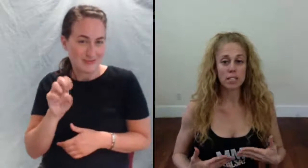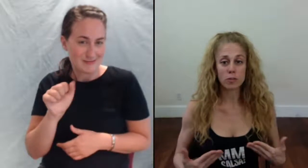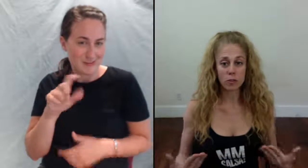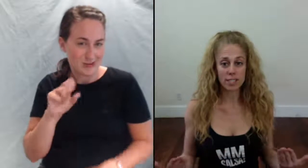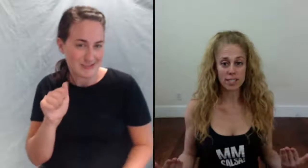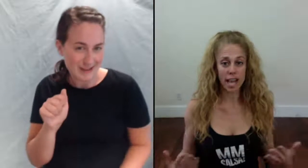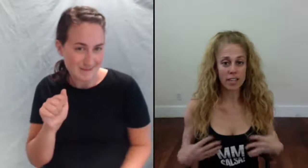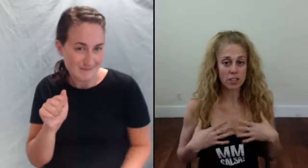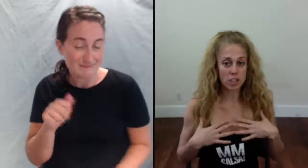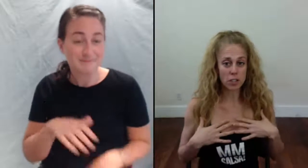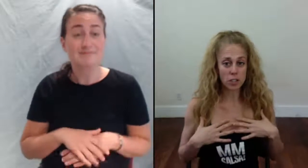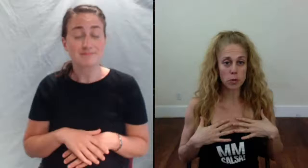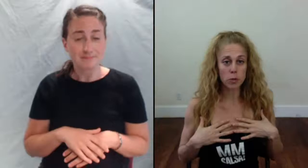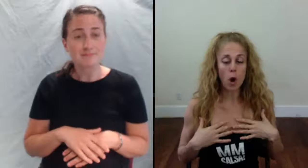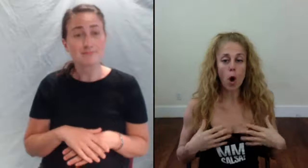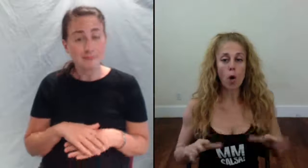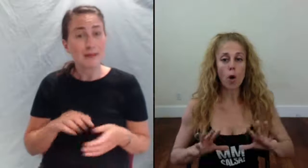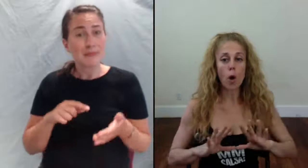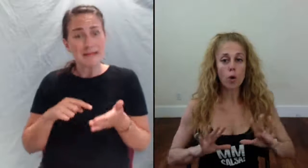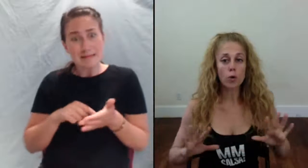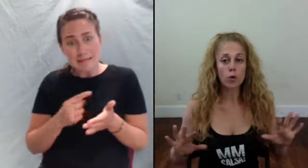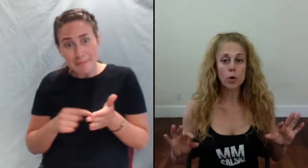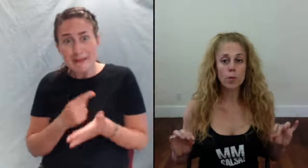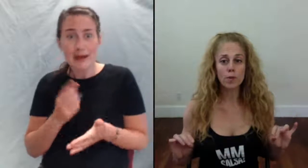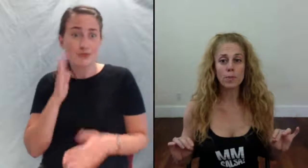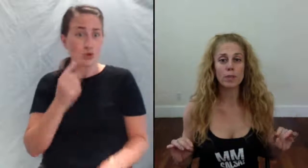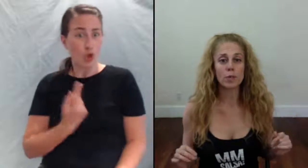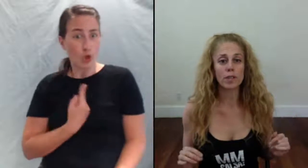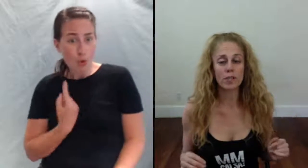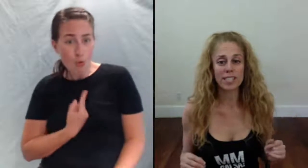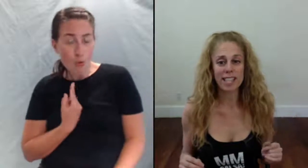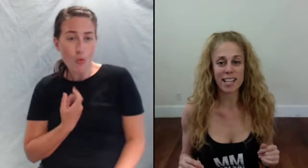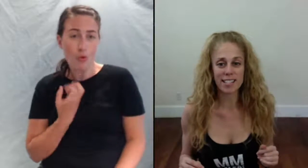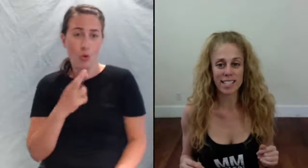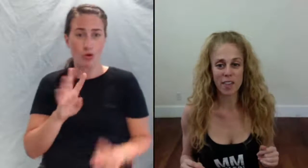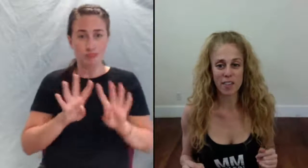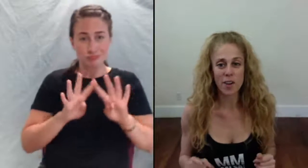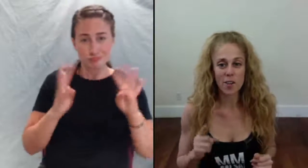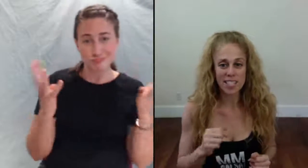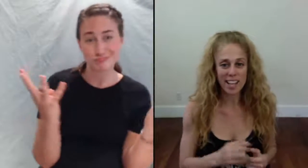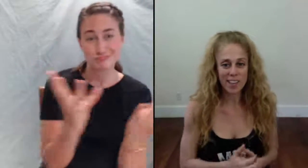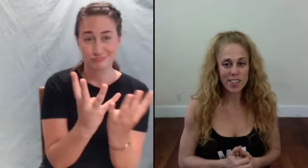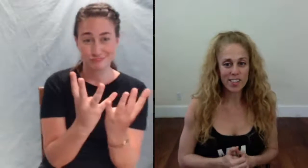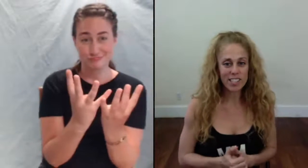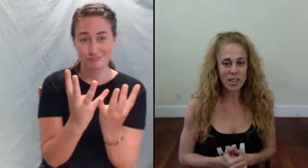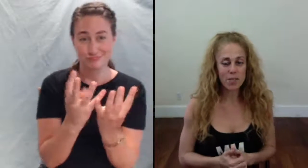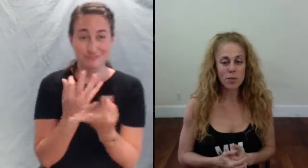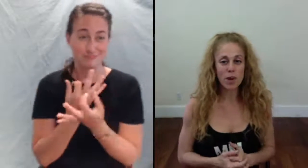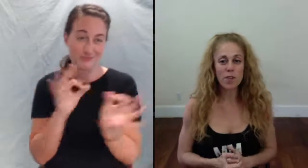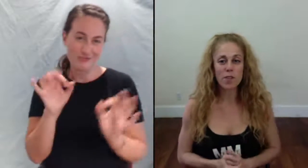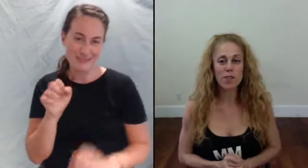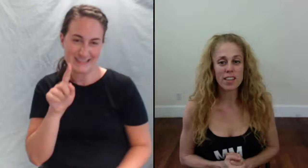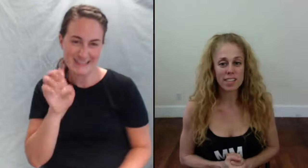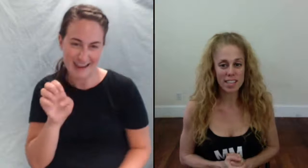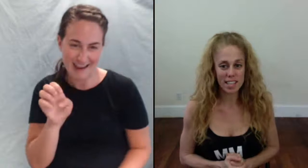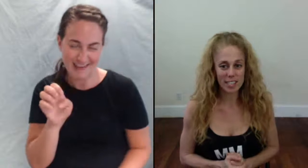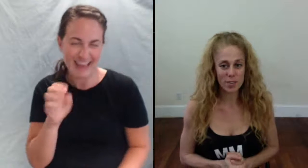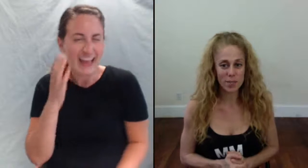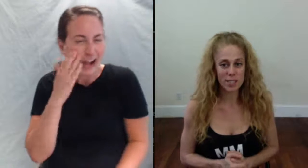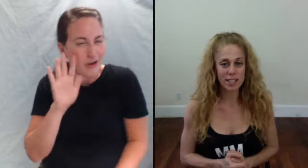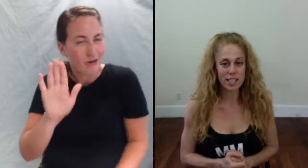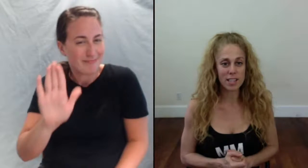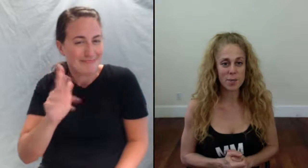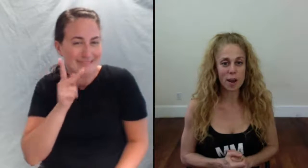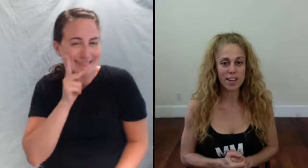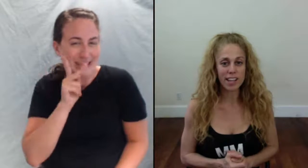times you dance freestyle, just you, or a whole group of people doing freestyle together, which I know Carrie said was one of her favorite